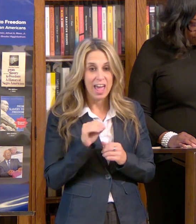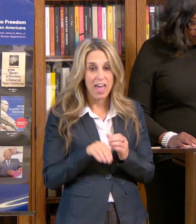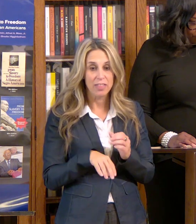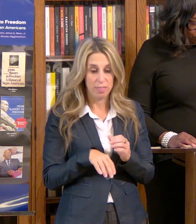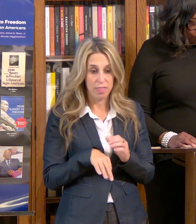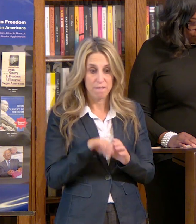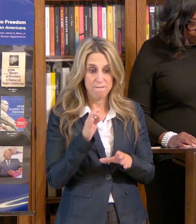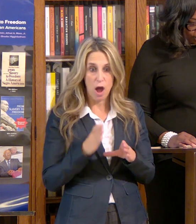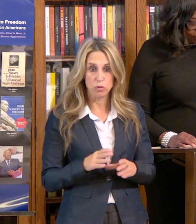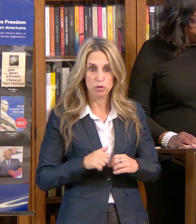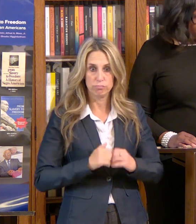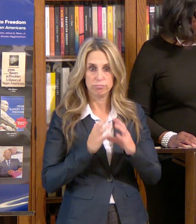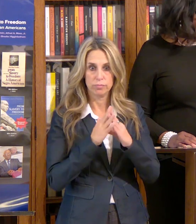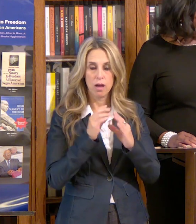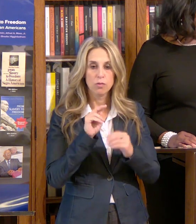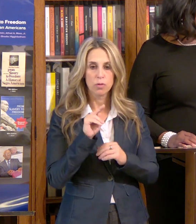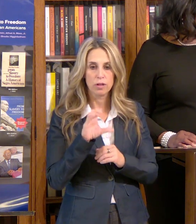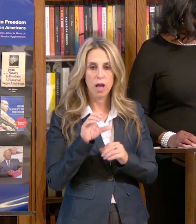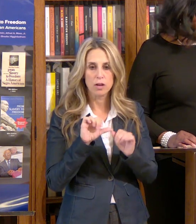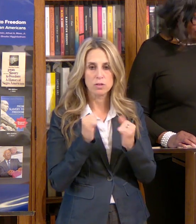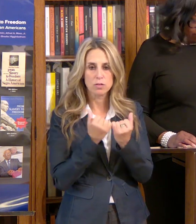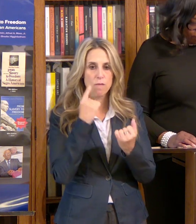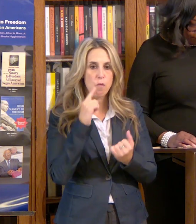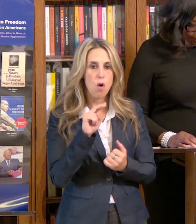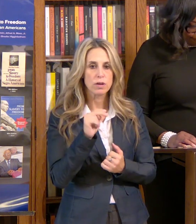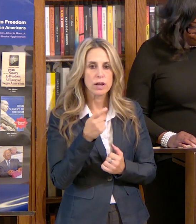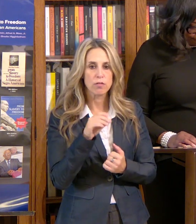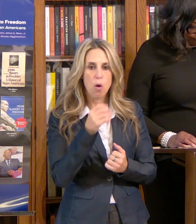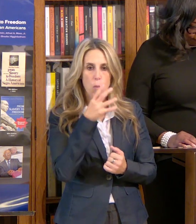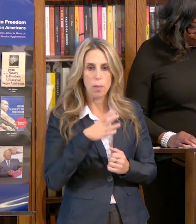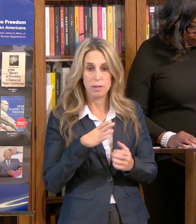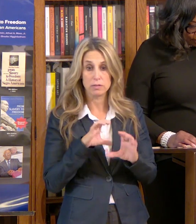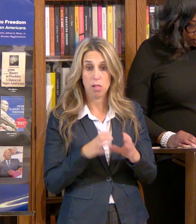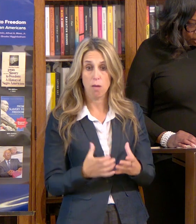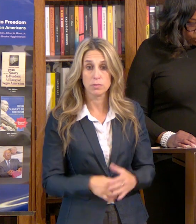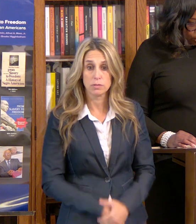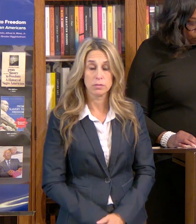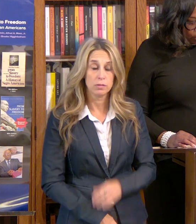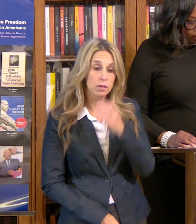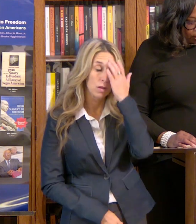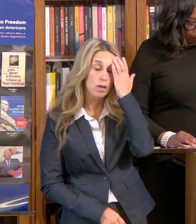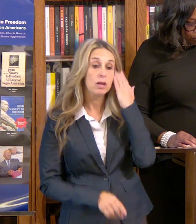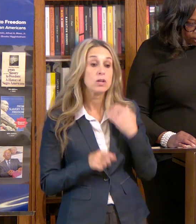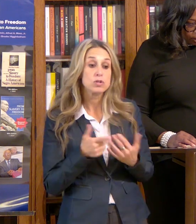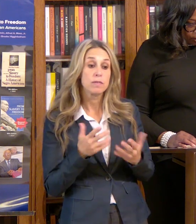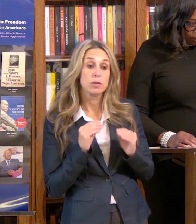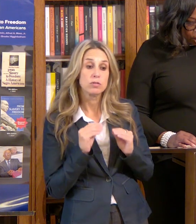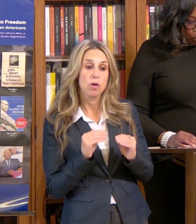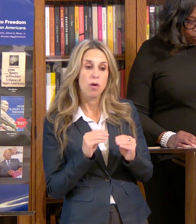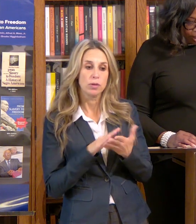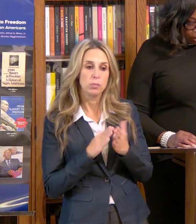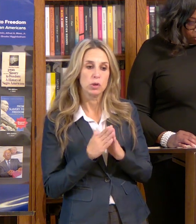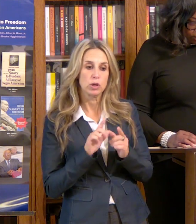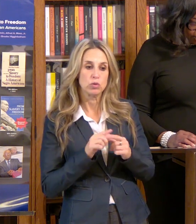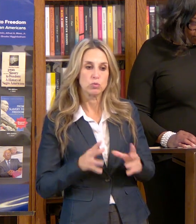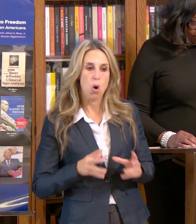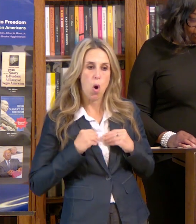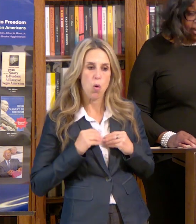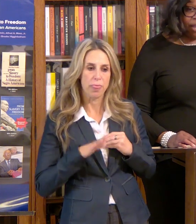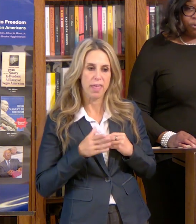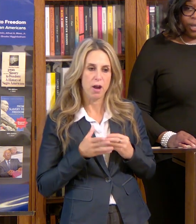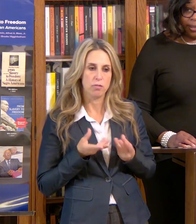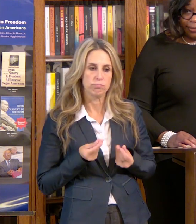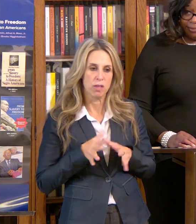founder of the North Carolina Association of negro women's clubs she taught the community to own their own